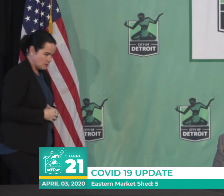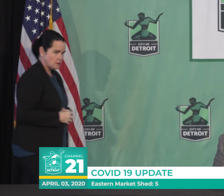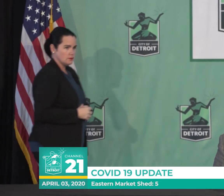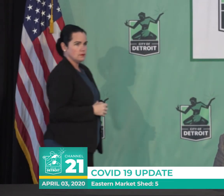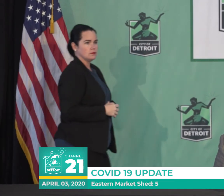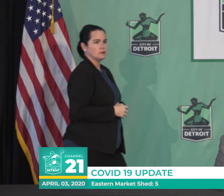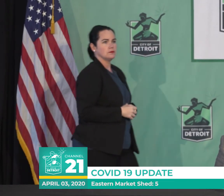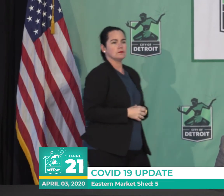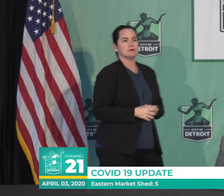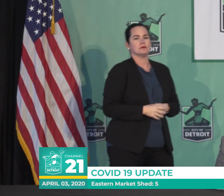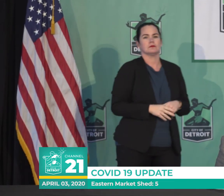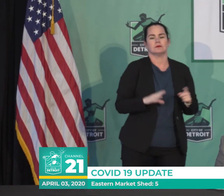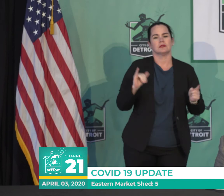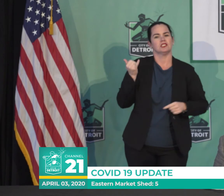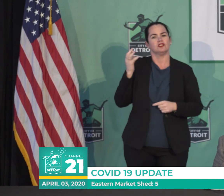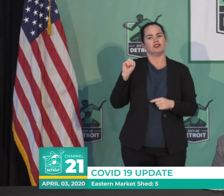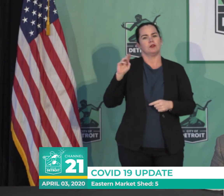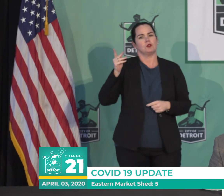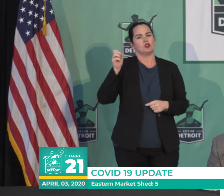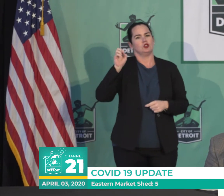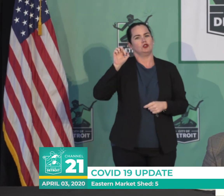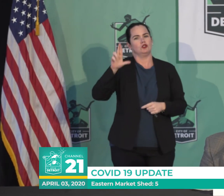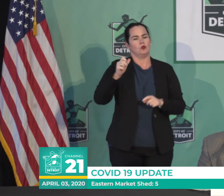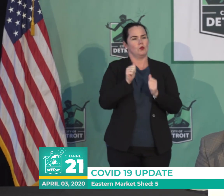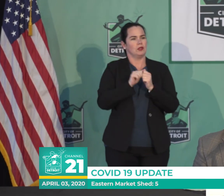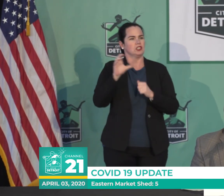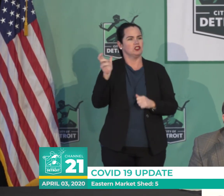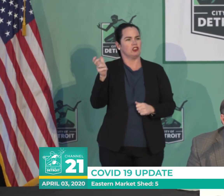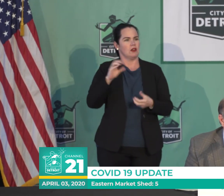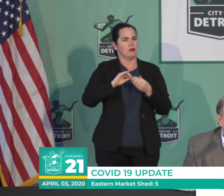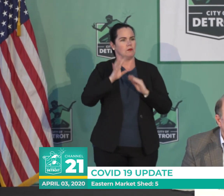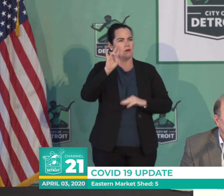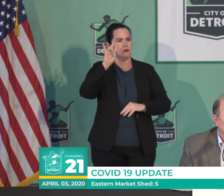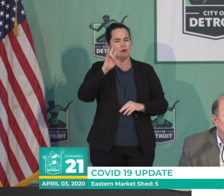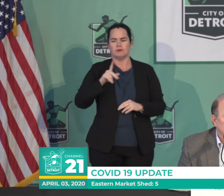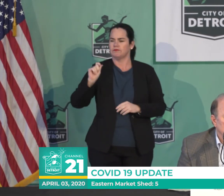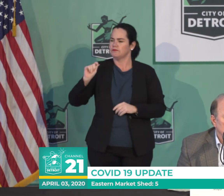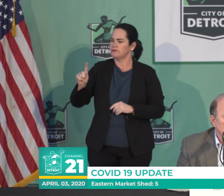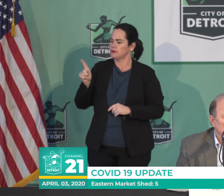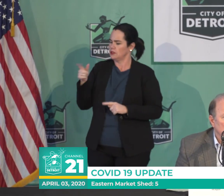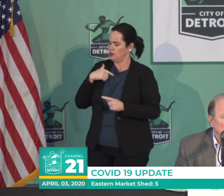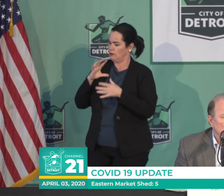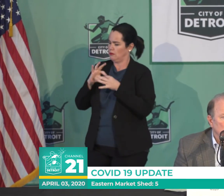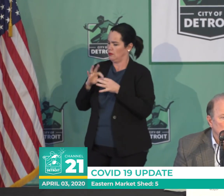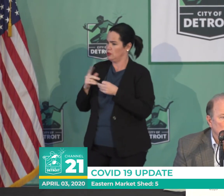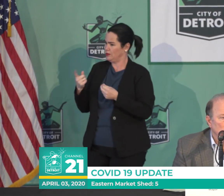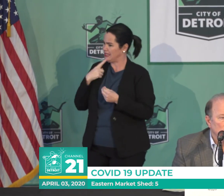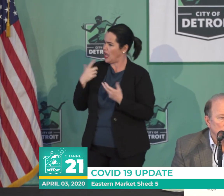Good afternoon, Jim Kirchner with Channel 7. Mr. Mayor, you talk about how you want people